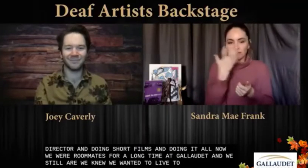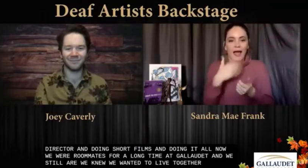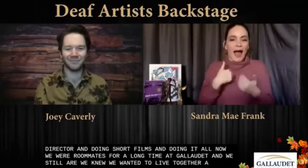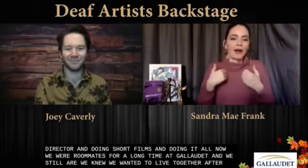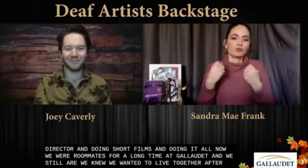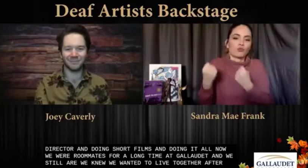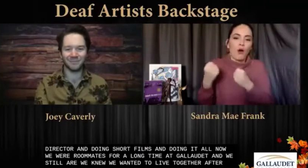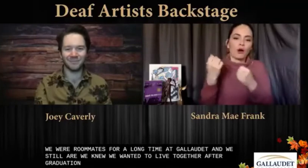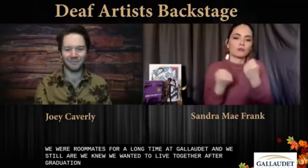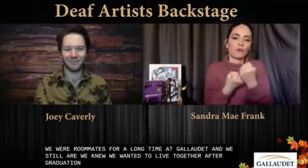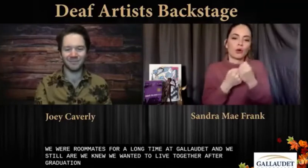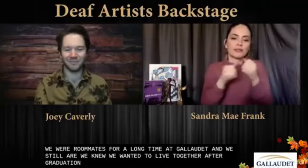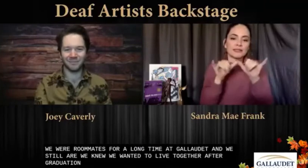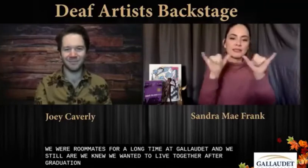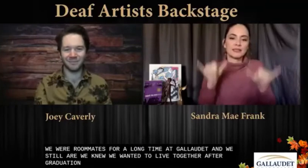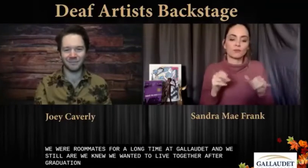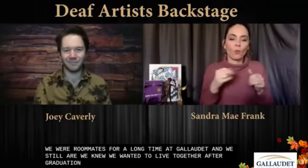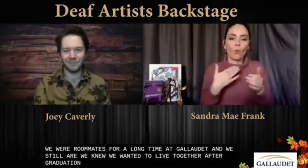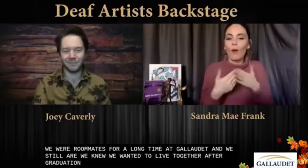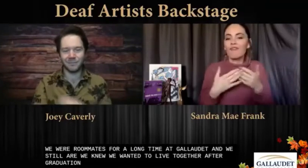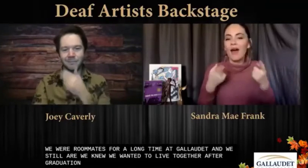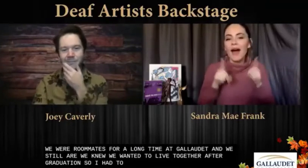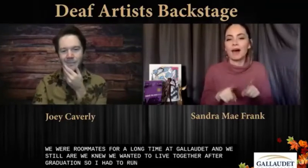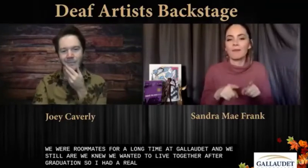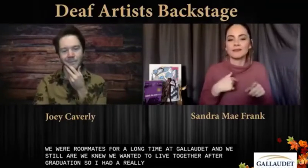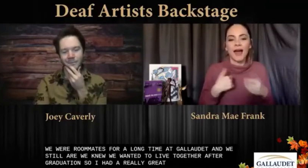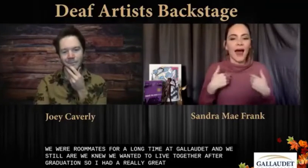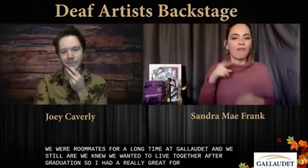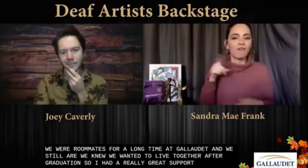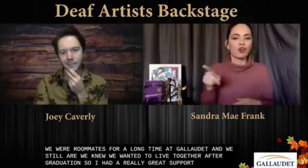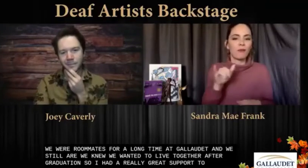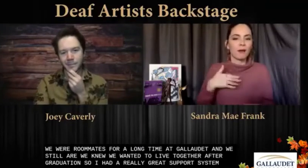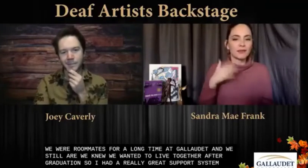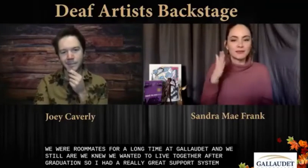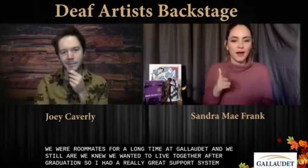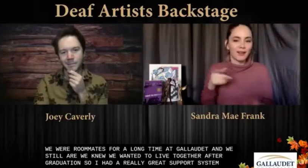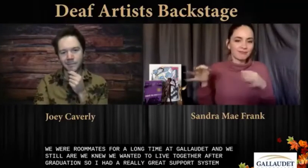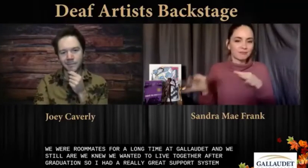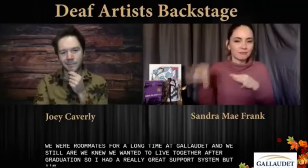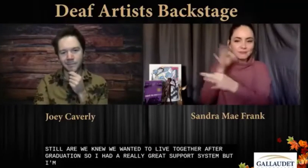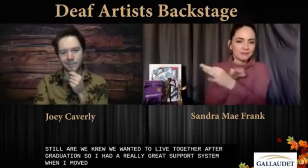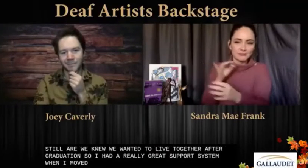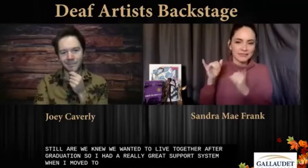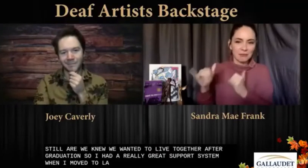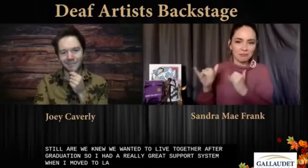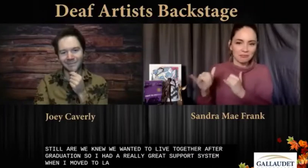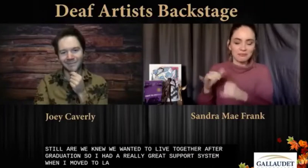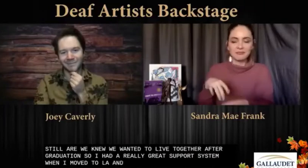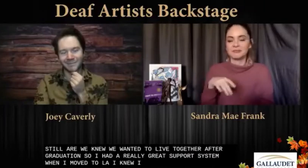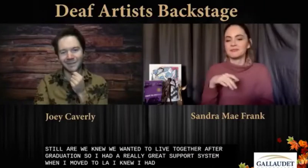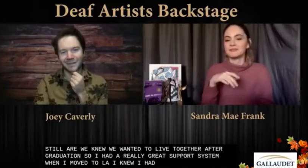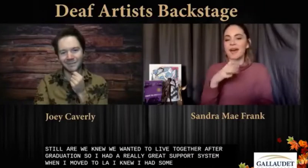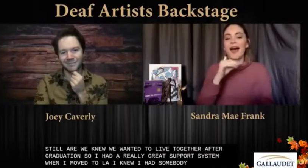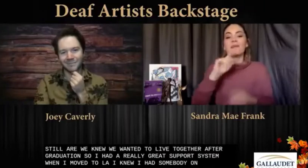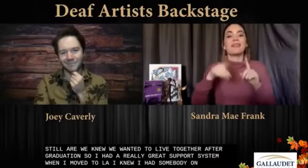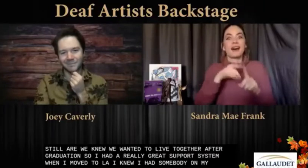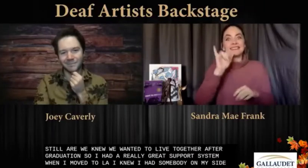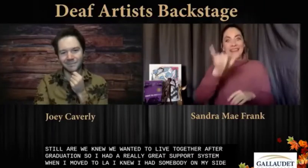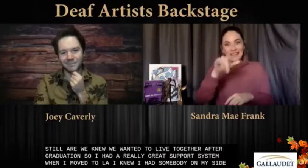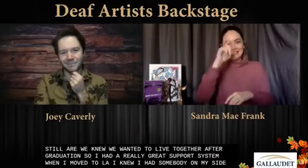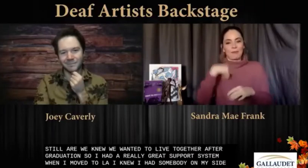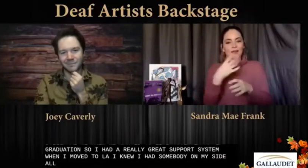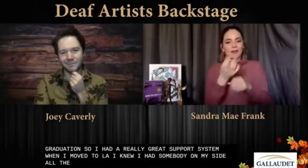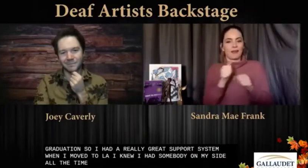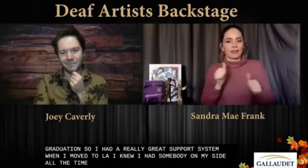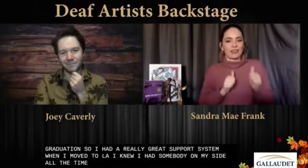together after graduation so I had a really great support system when I moved to LA I knew I had somebody on my side